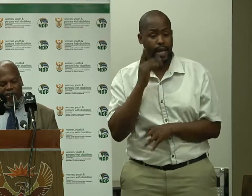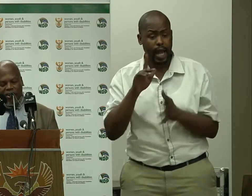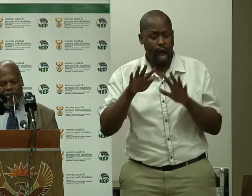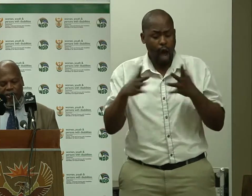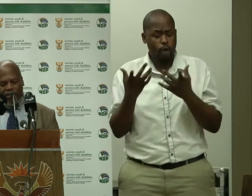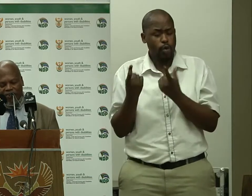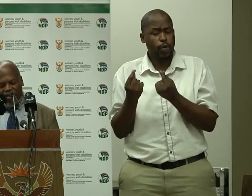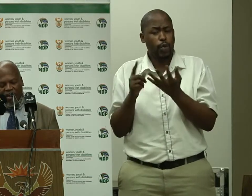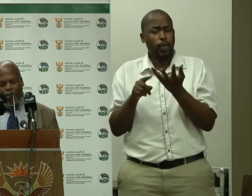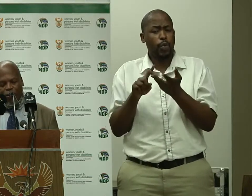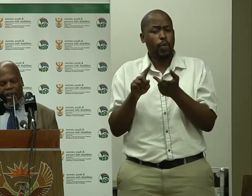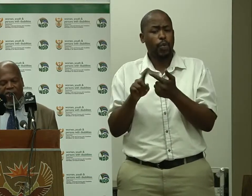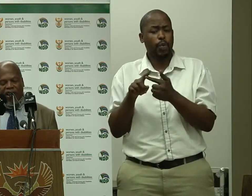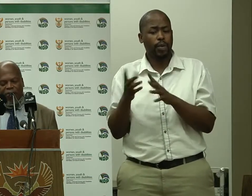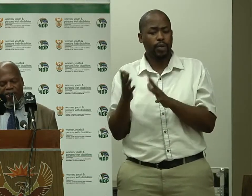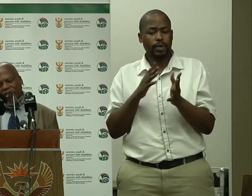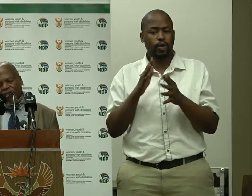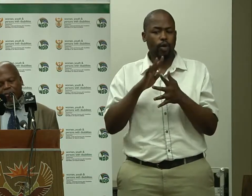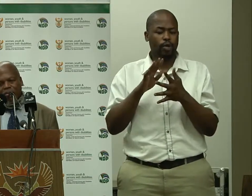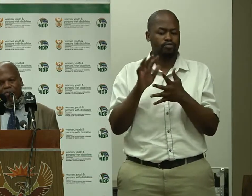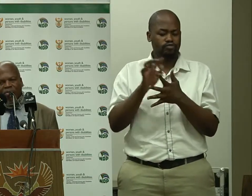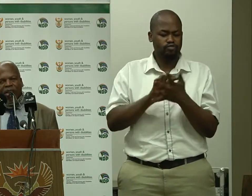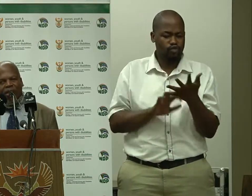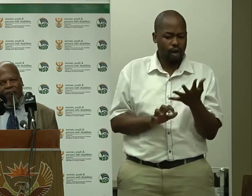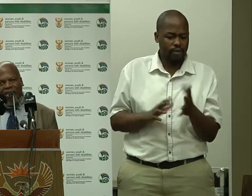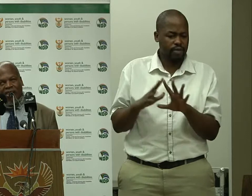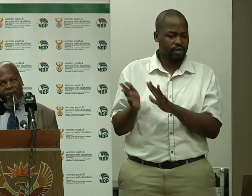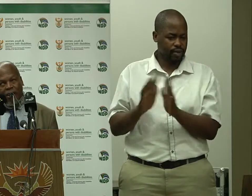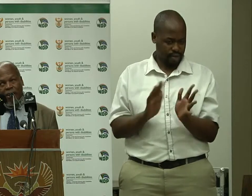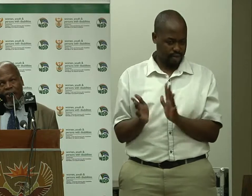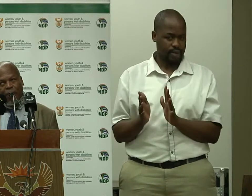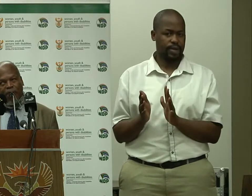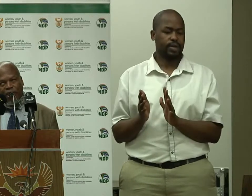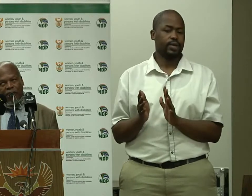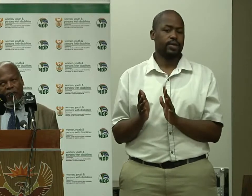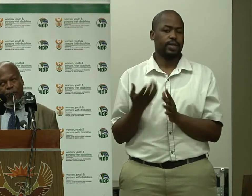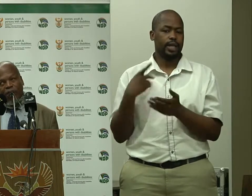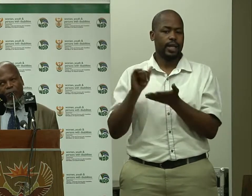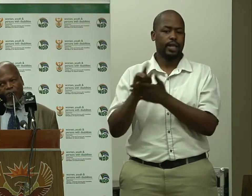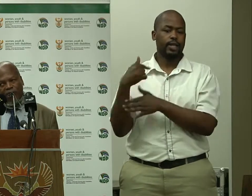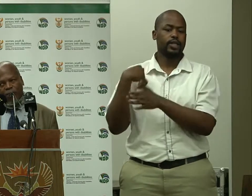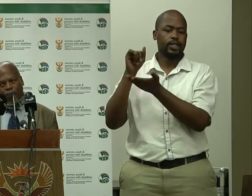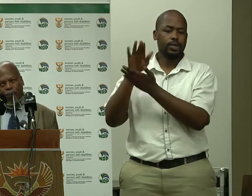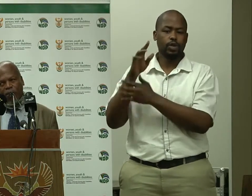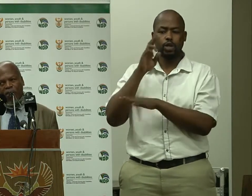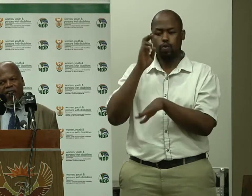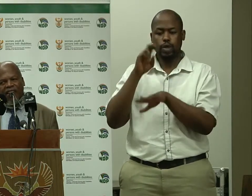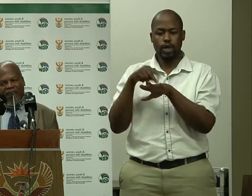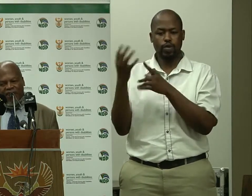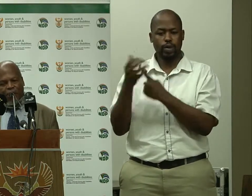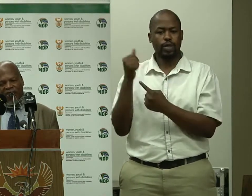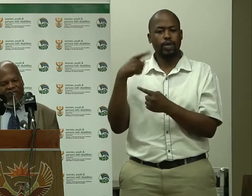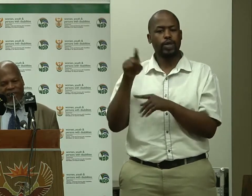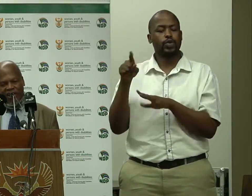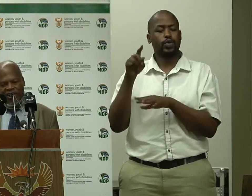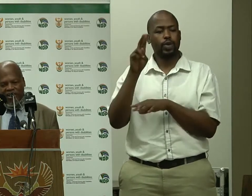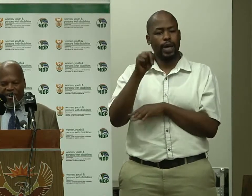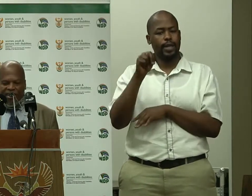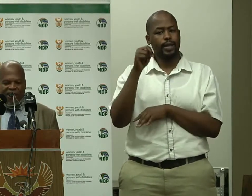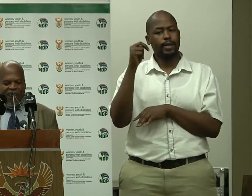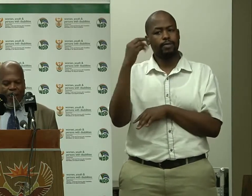we kind of like draft that submission that we have to take to